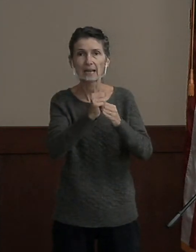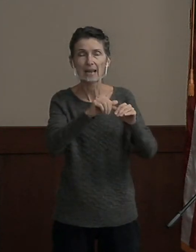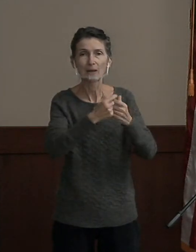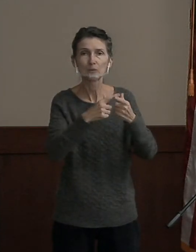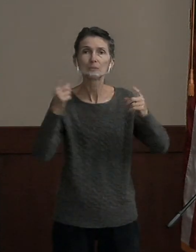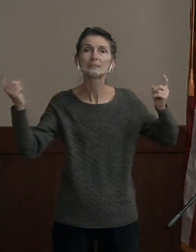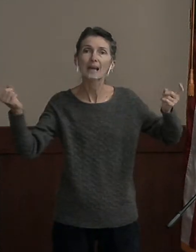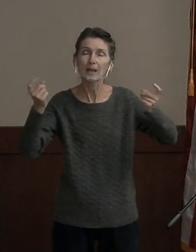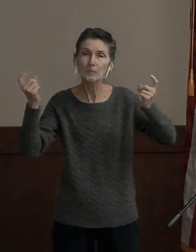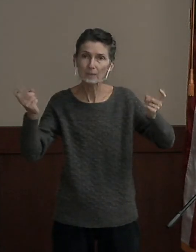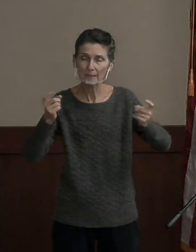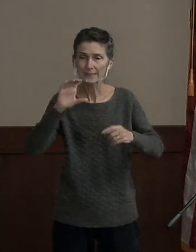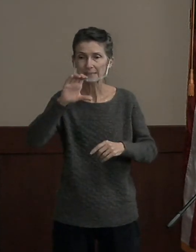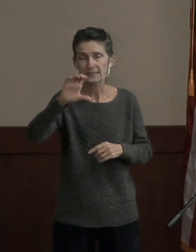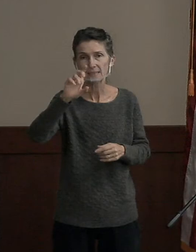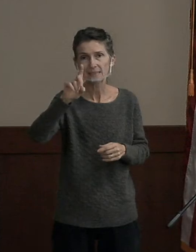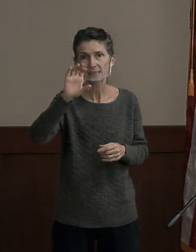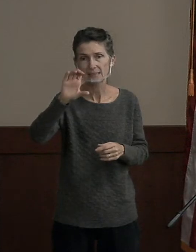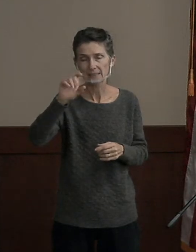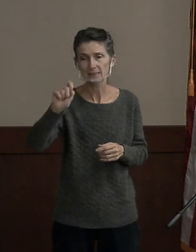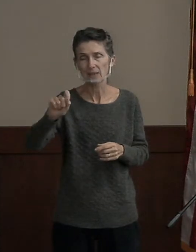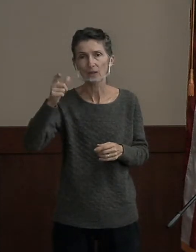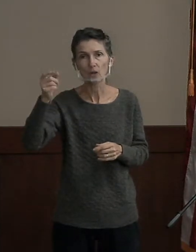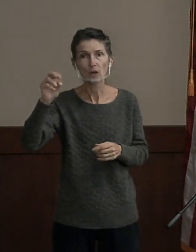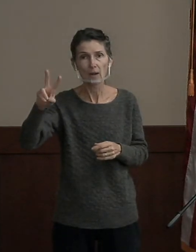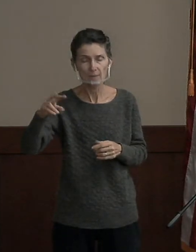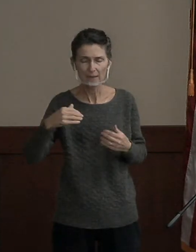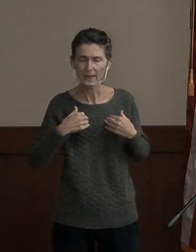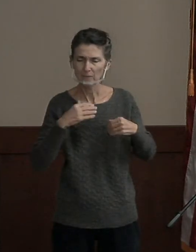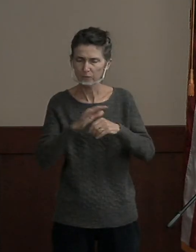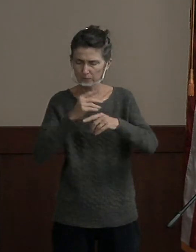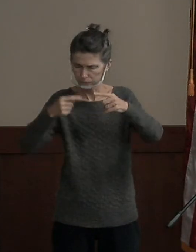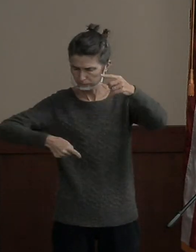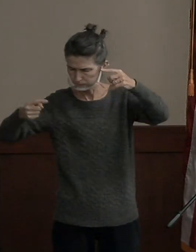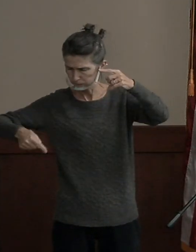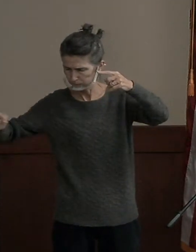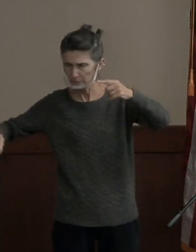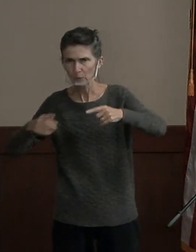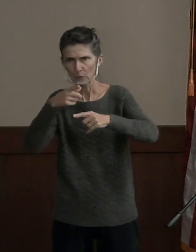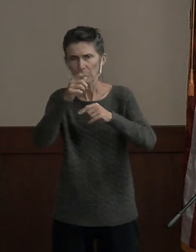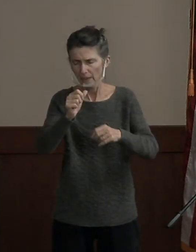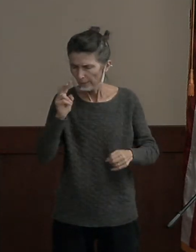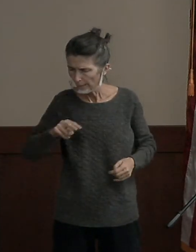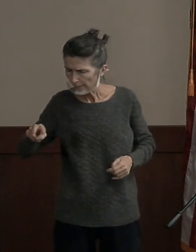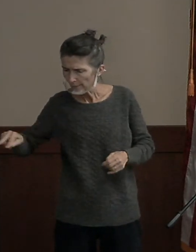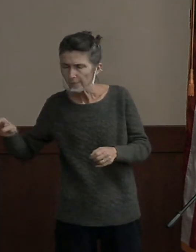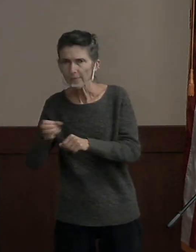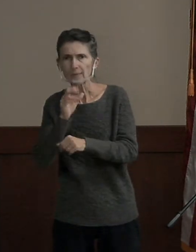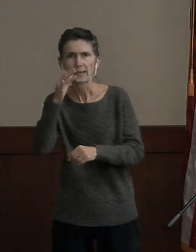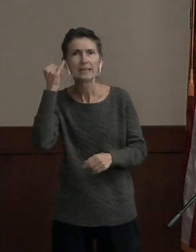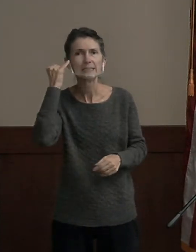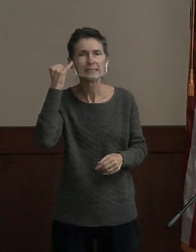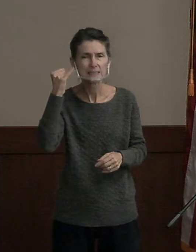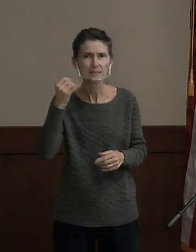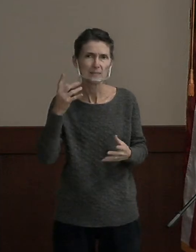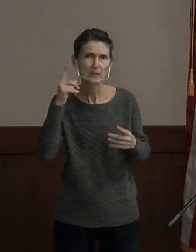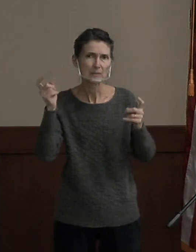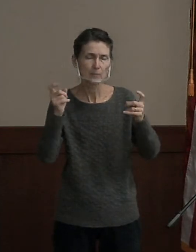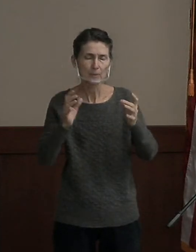to celebrate at cdc.gov. They have full guidelines that you can go on and